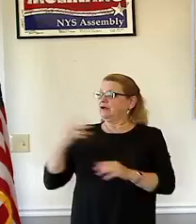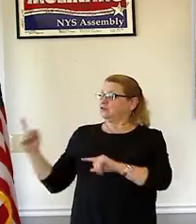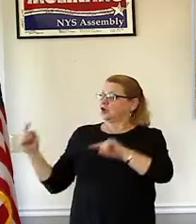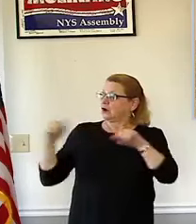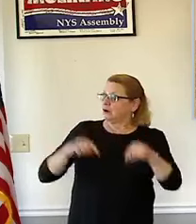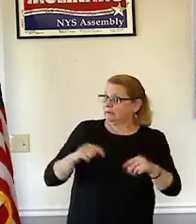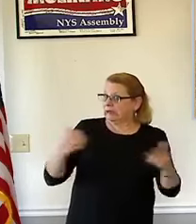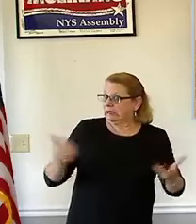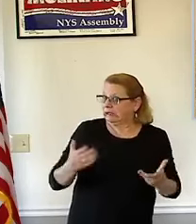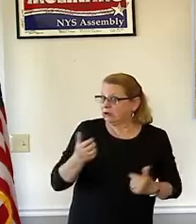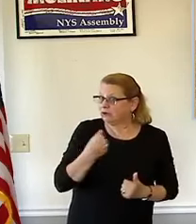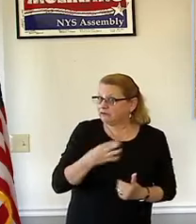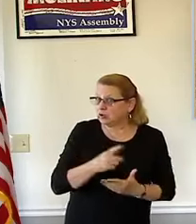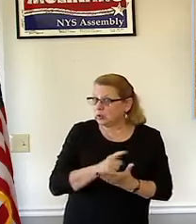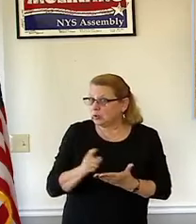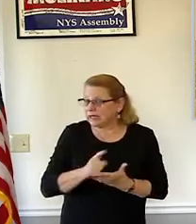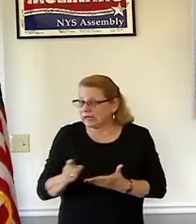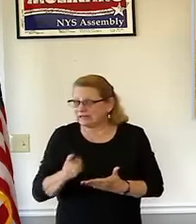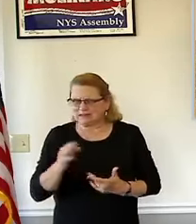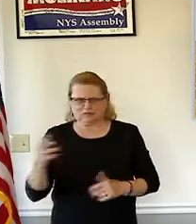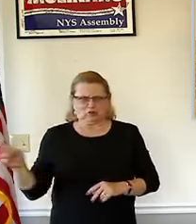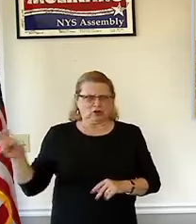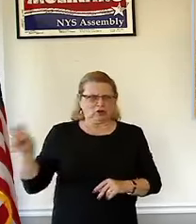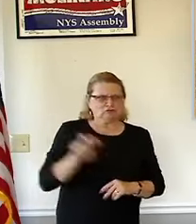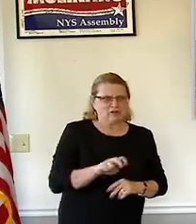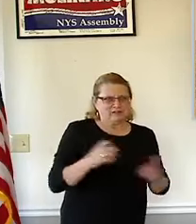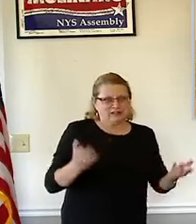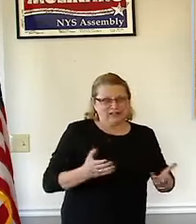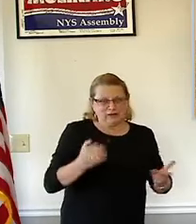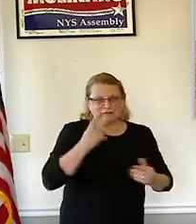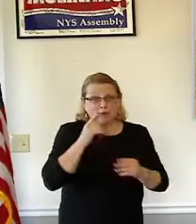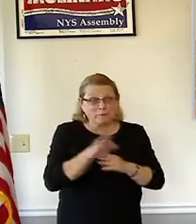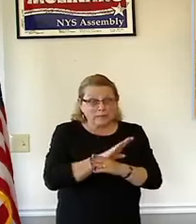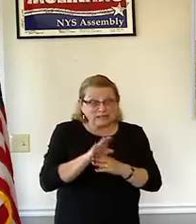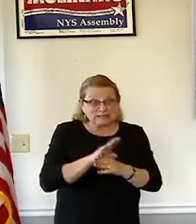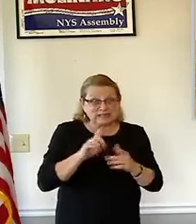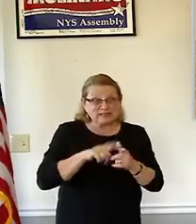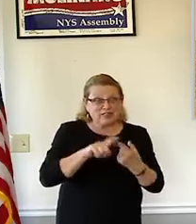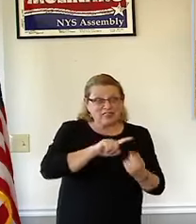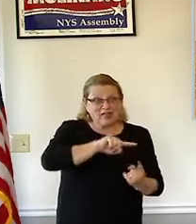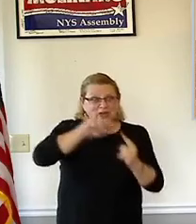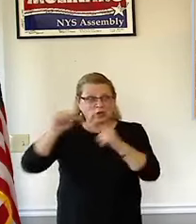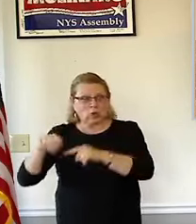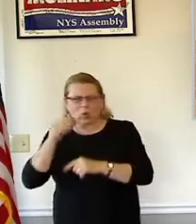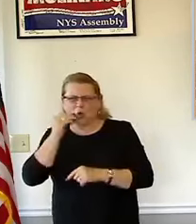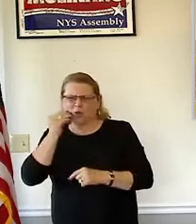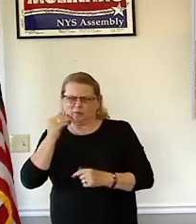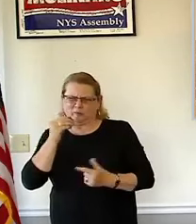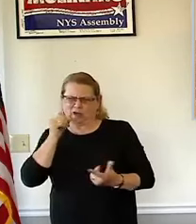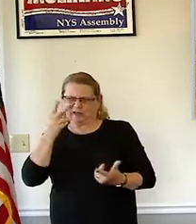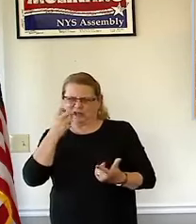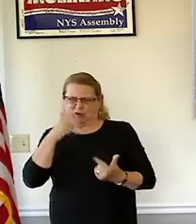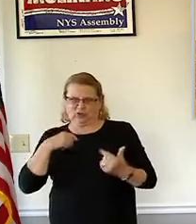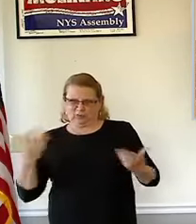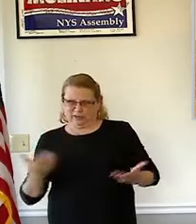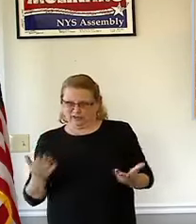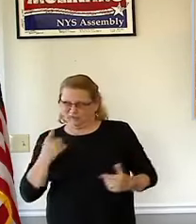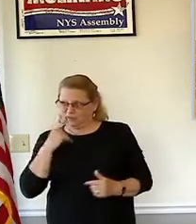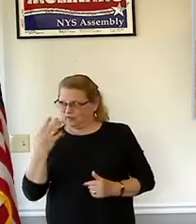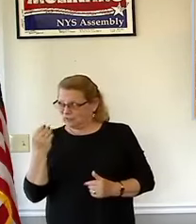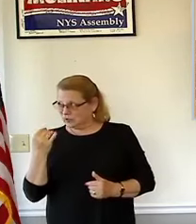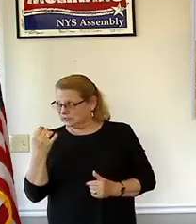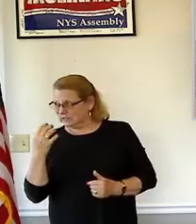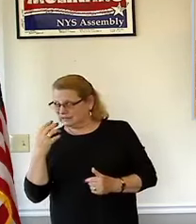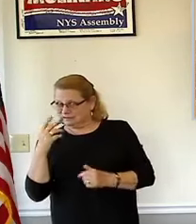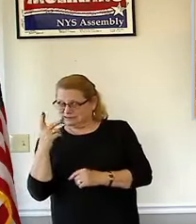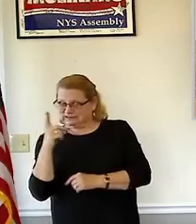kind of ironic, right? If you're going to travel here for a business and return home, I don't think you're staying here for 14 days. But if you're here for a period of time, we